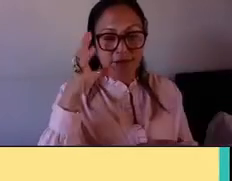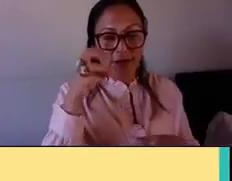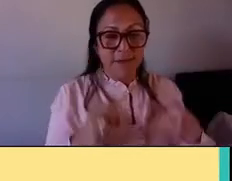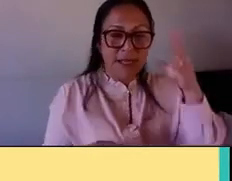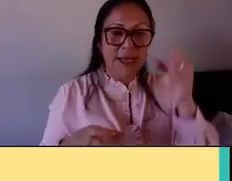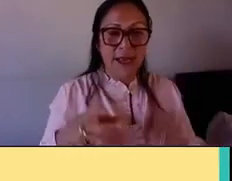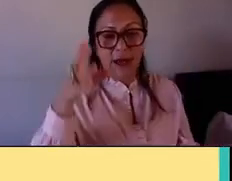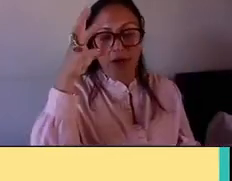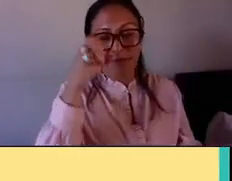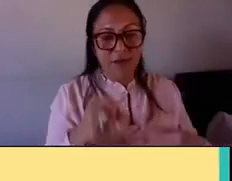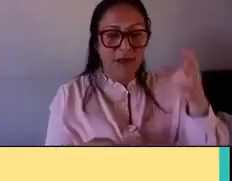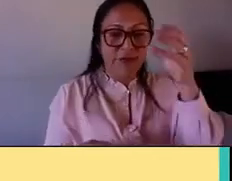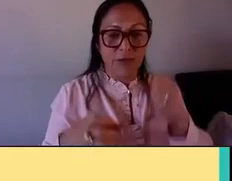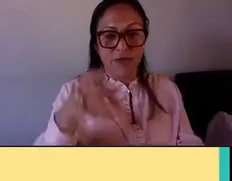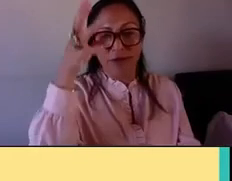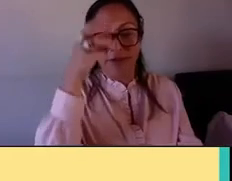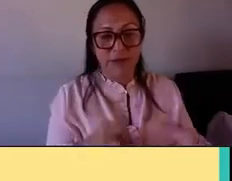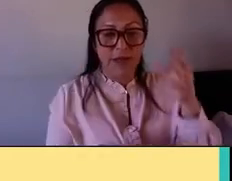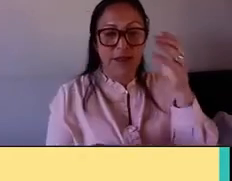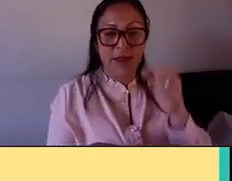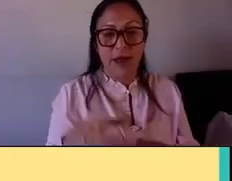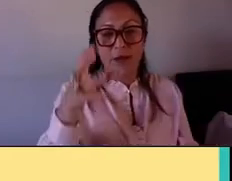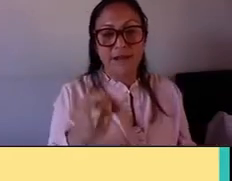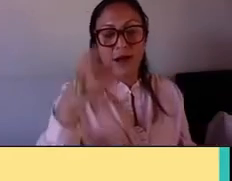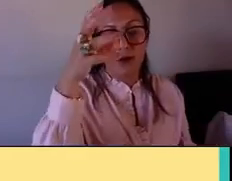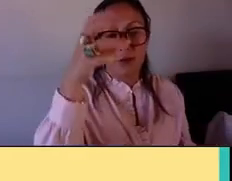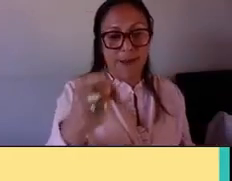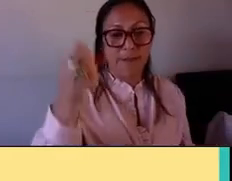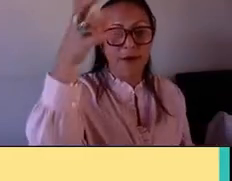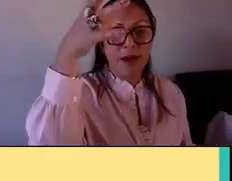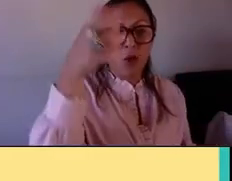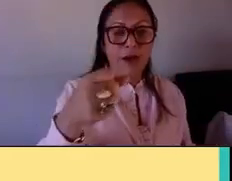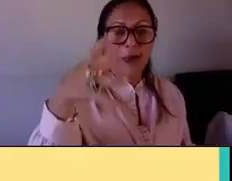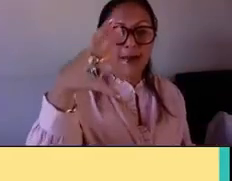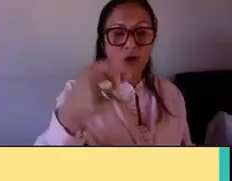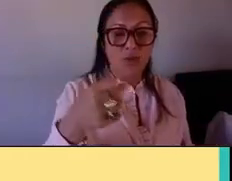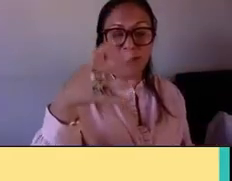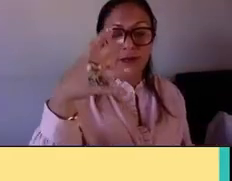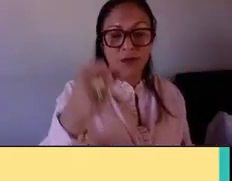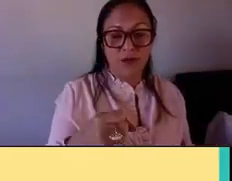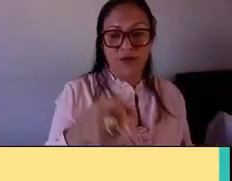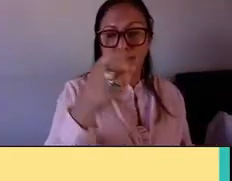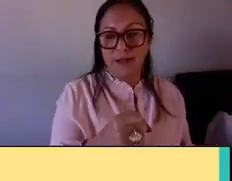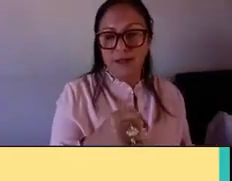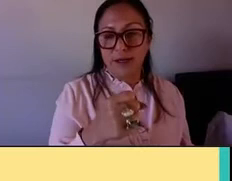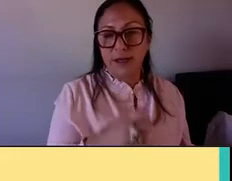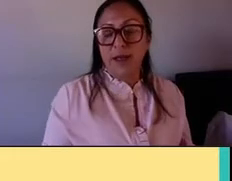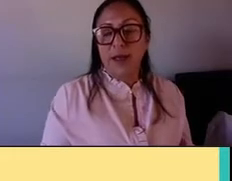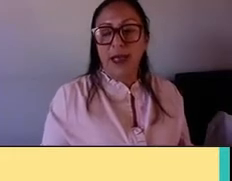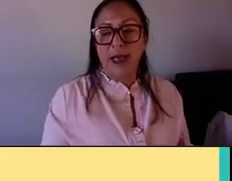kind of like milking a cow. If you think of the movements of milking the cow, that's how you'll remember. One hand open and close,